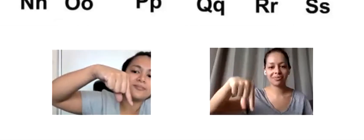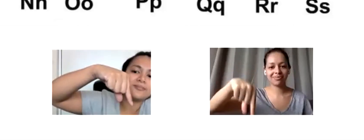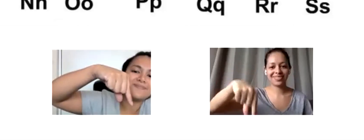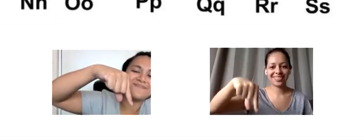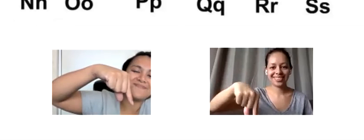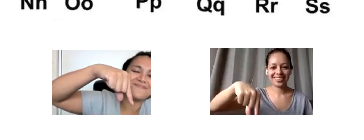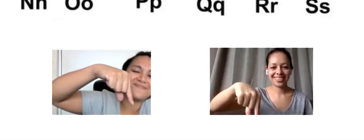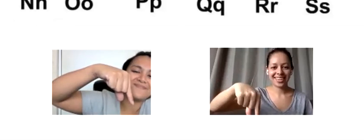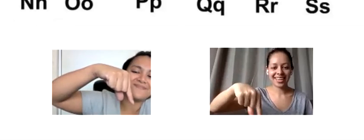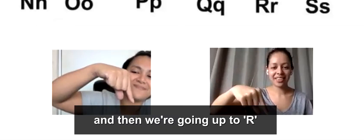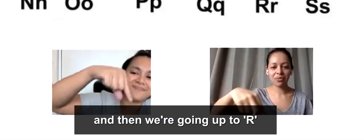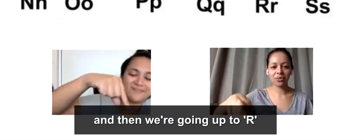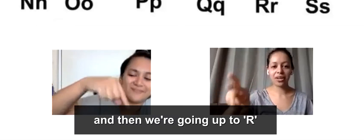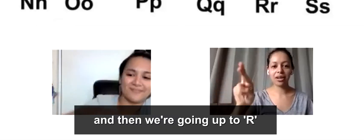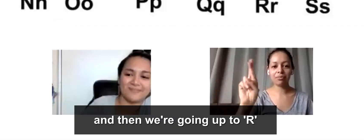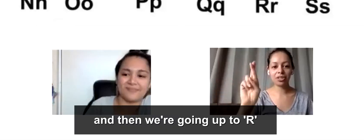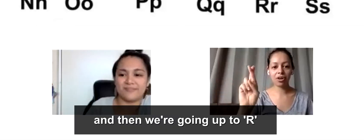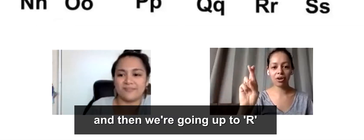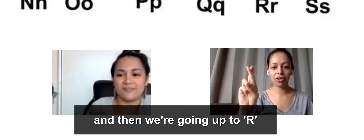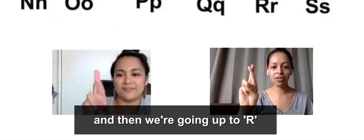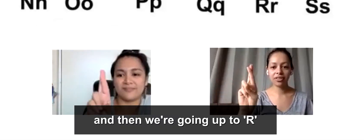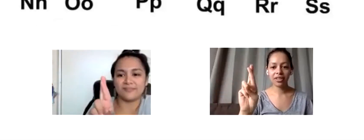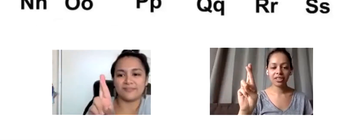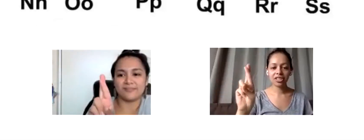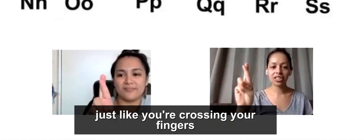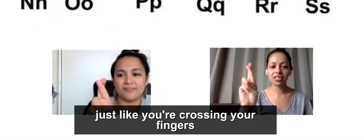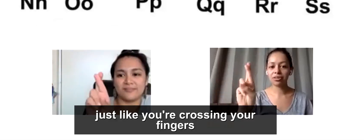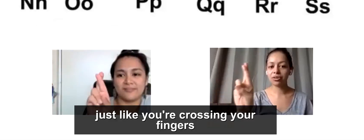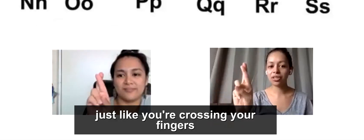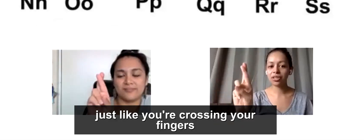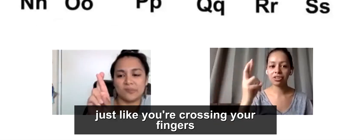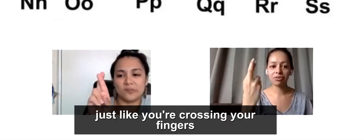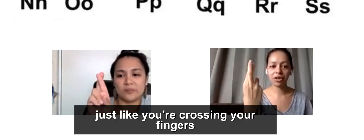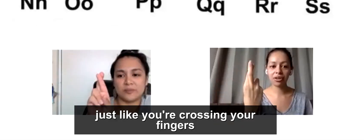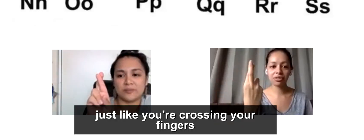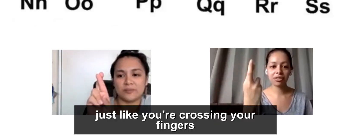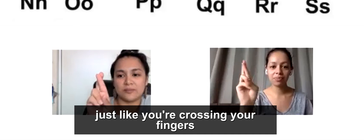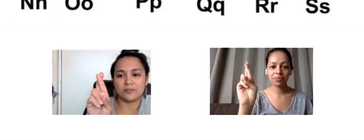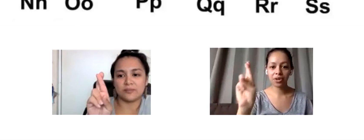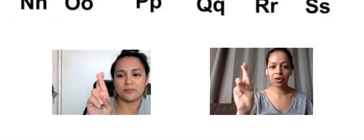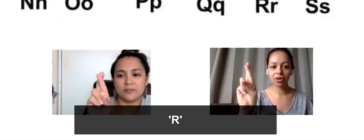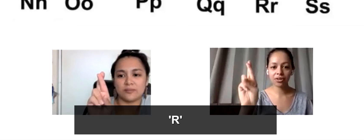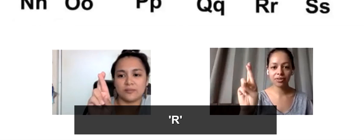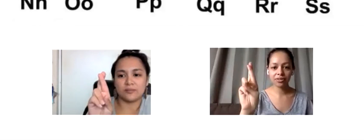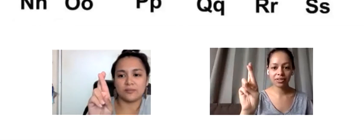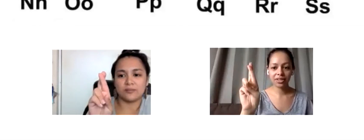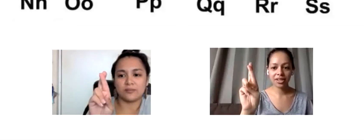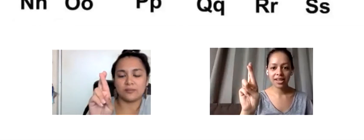Q. And then we're going up to R, just like you're crossing your fingers,